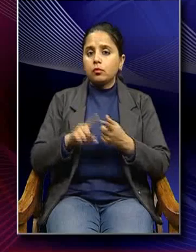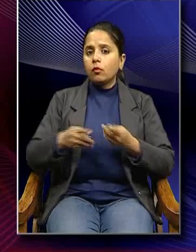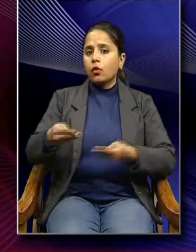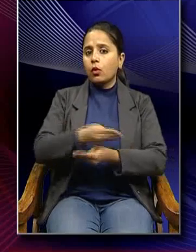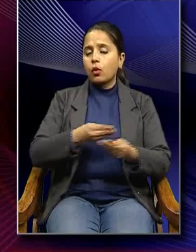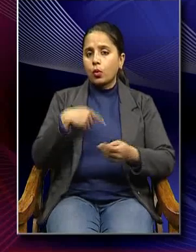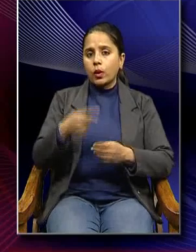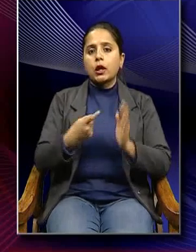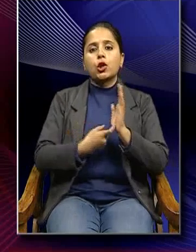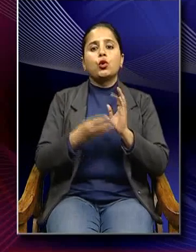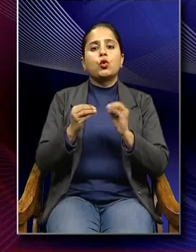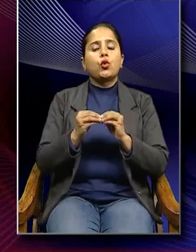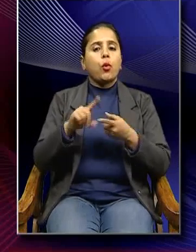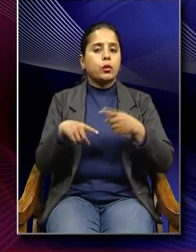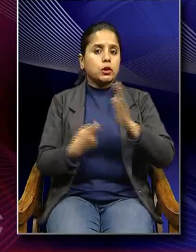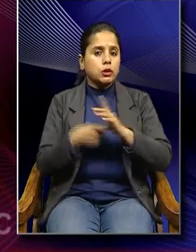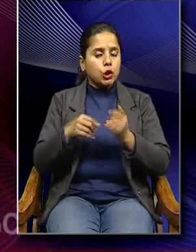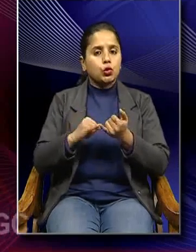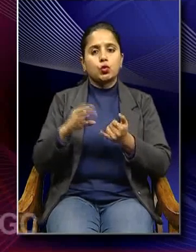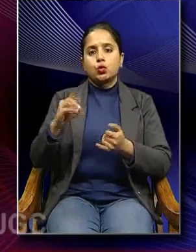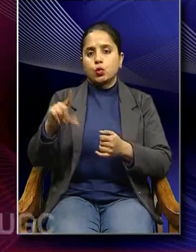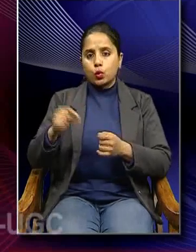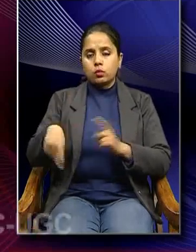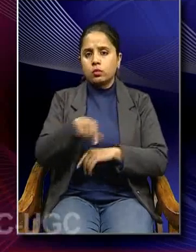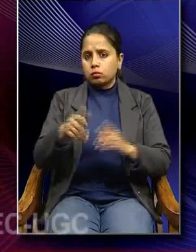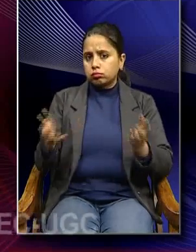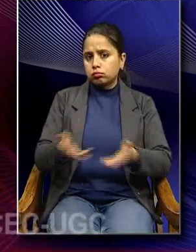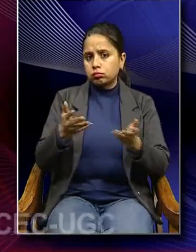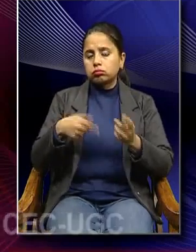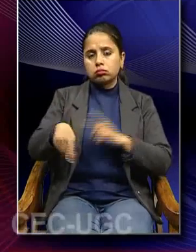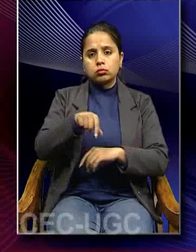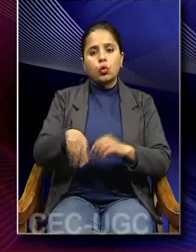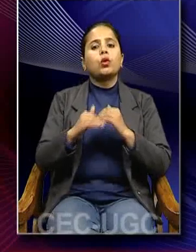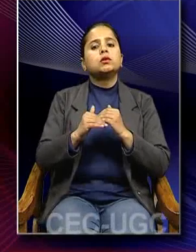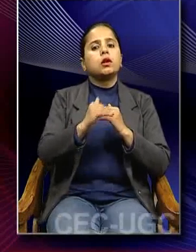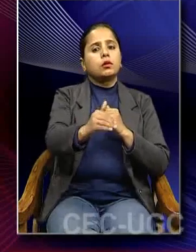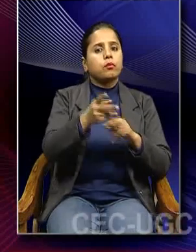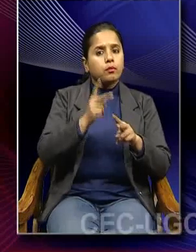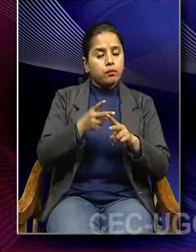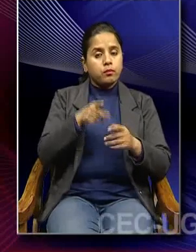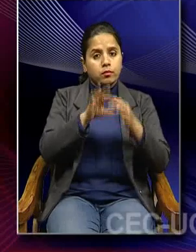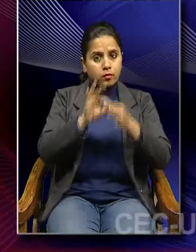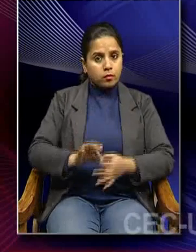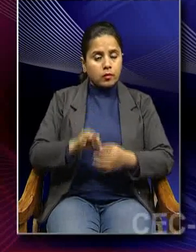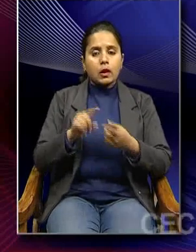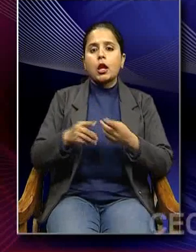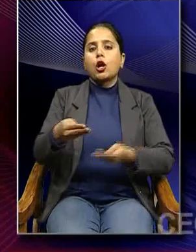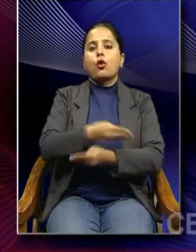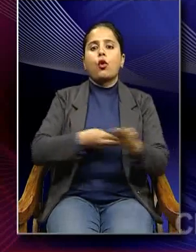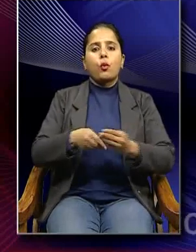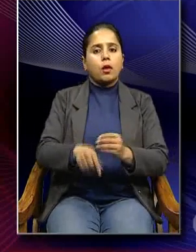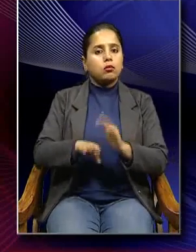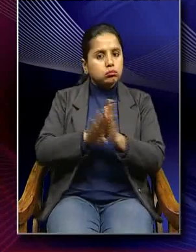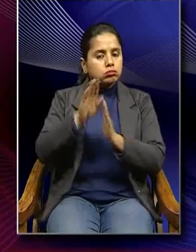Economist Robert Solow embraced the notion of sustainability in the context of economic growth